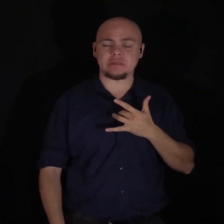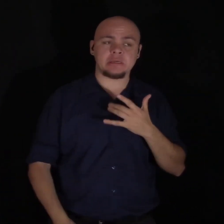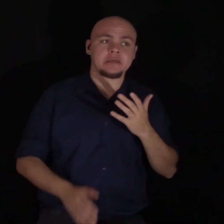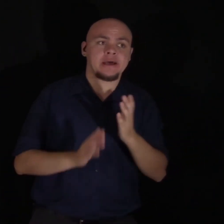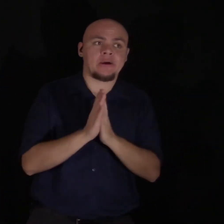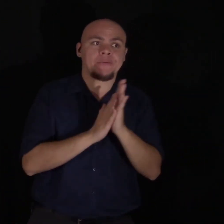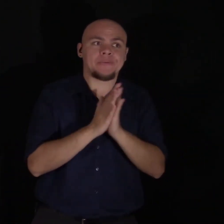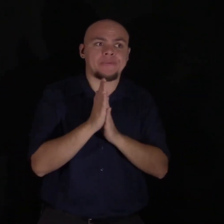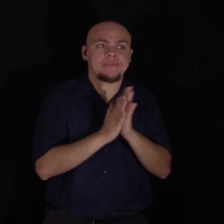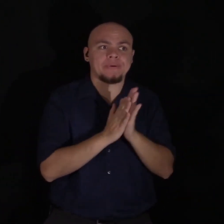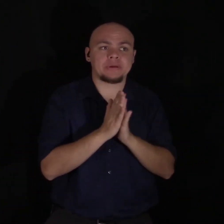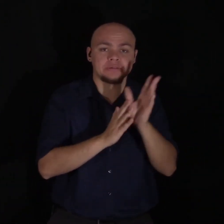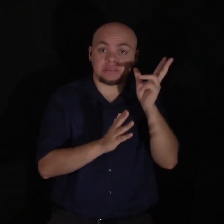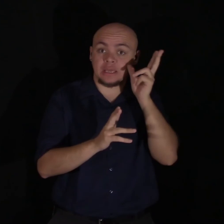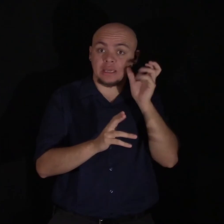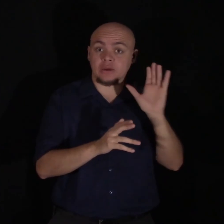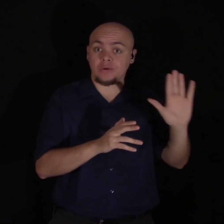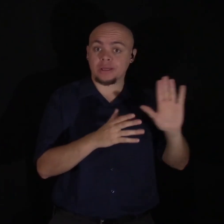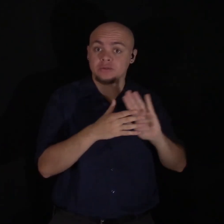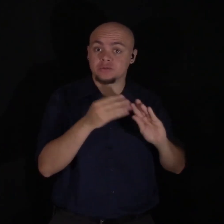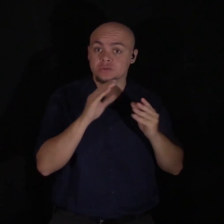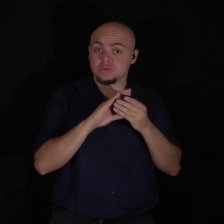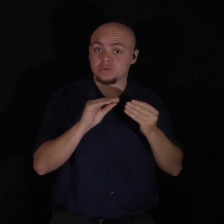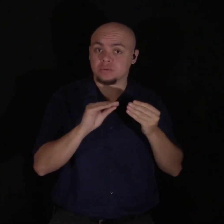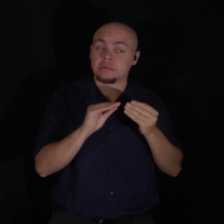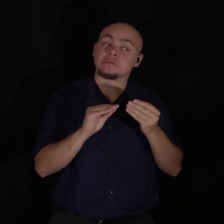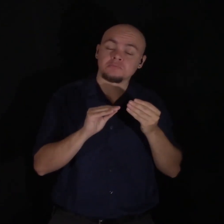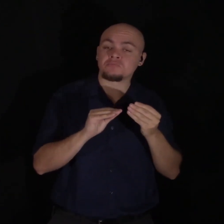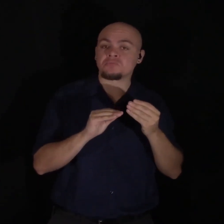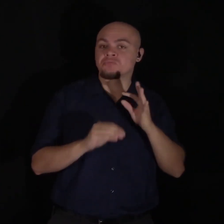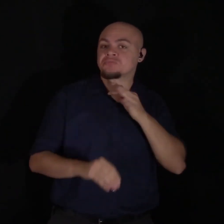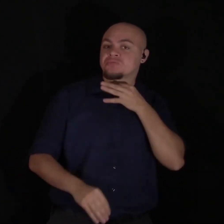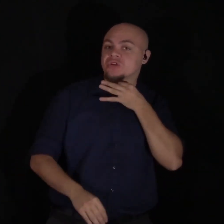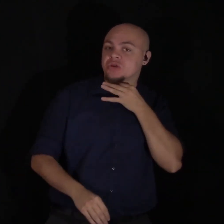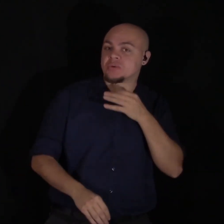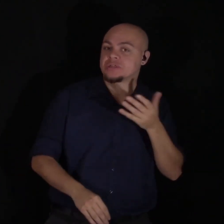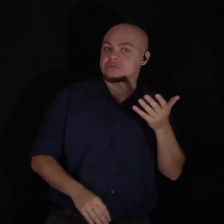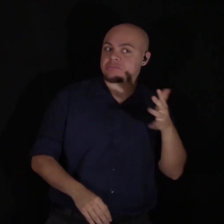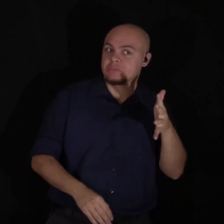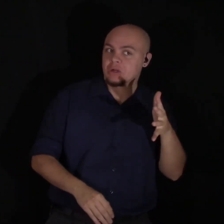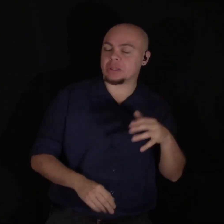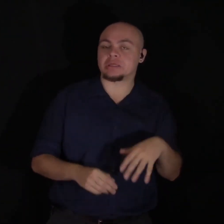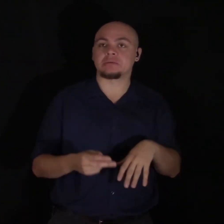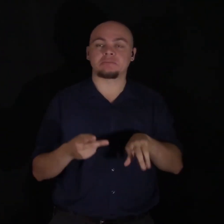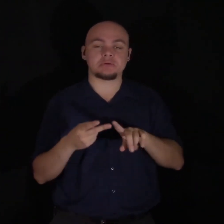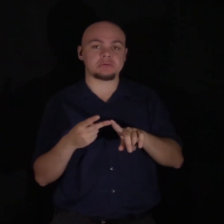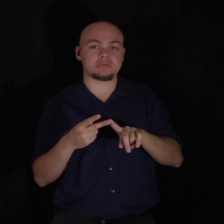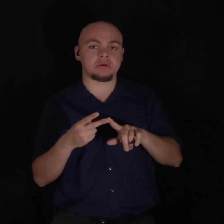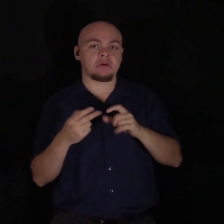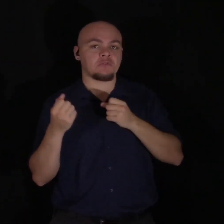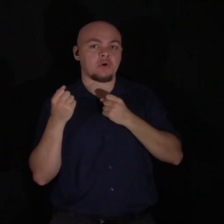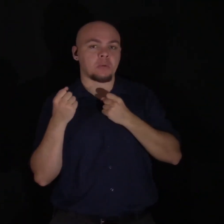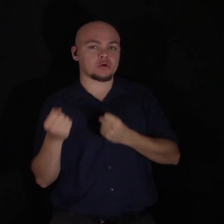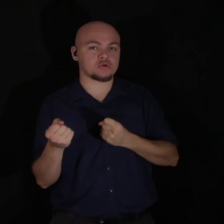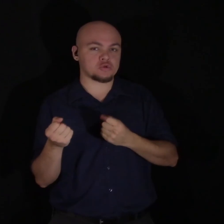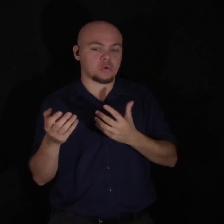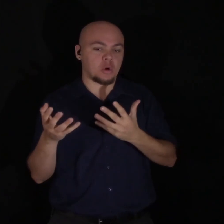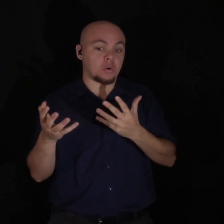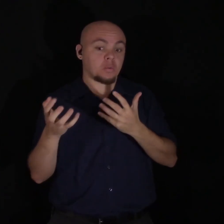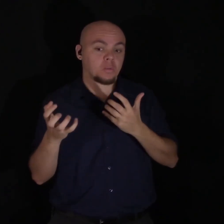hear the promised narrative, partly from curiosity, and partly from a strong desire to